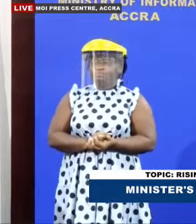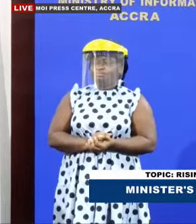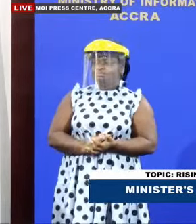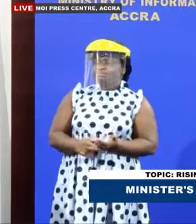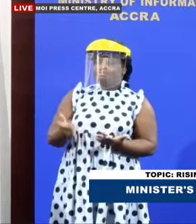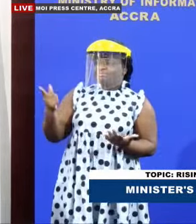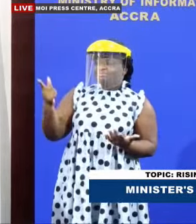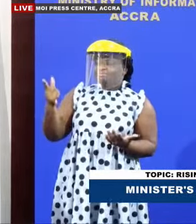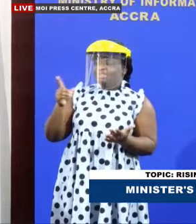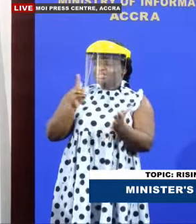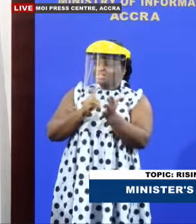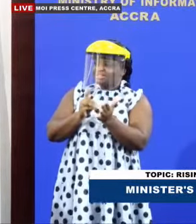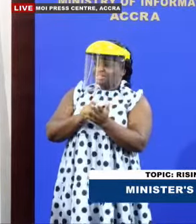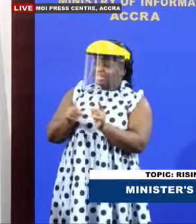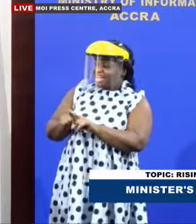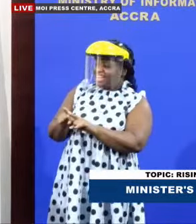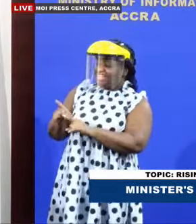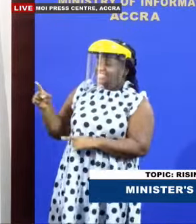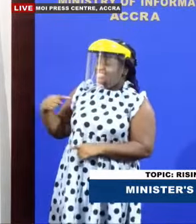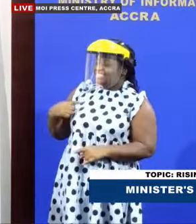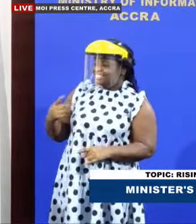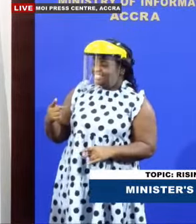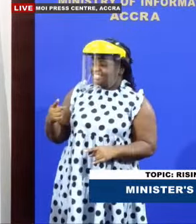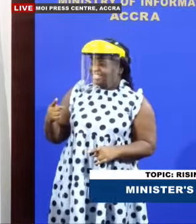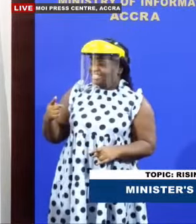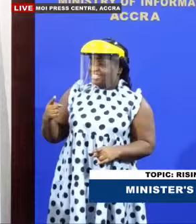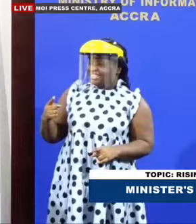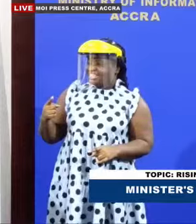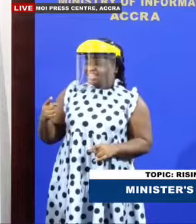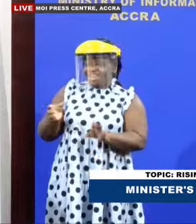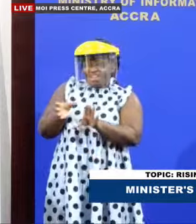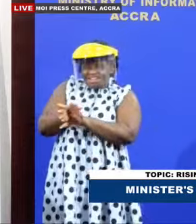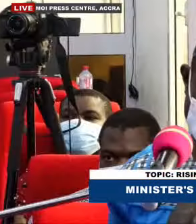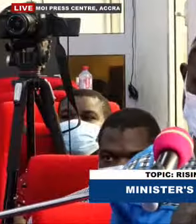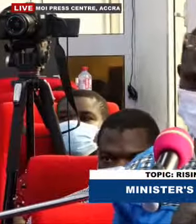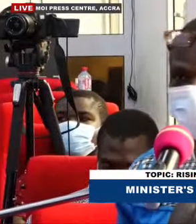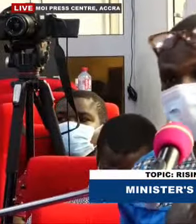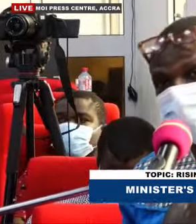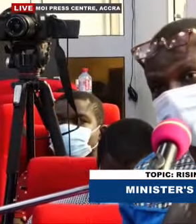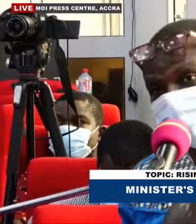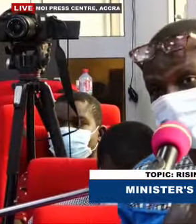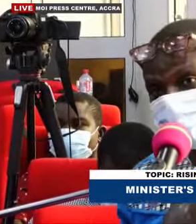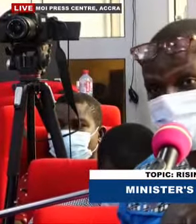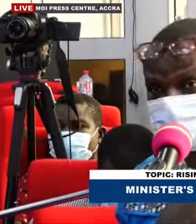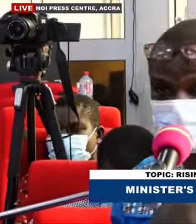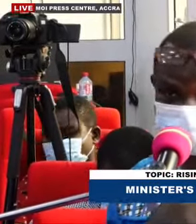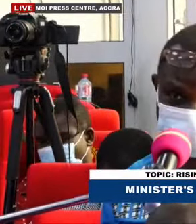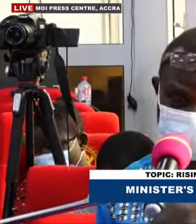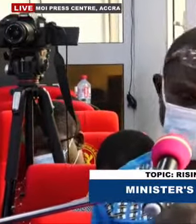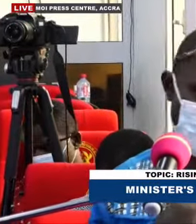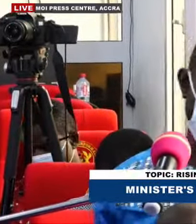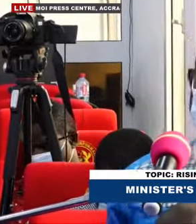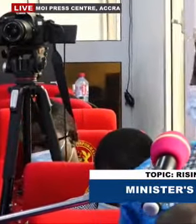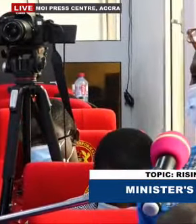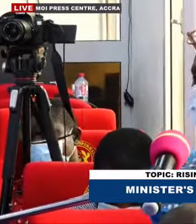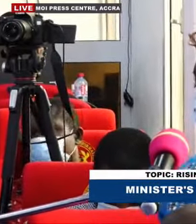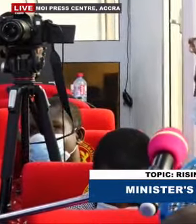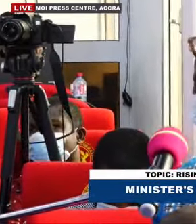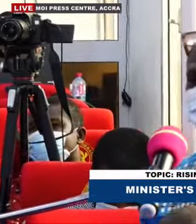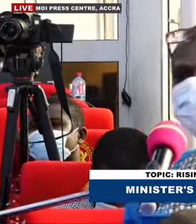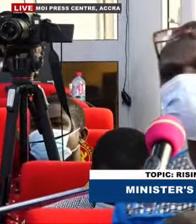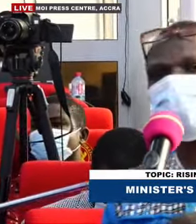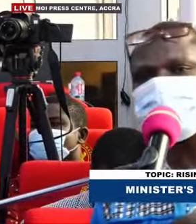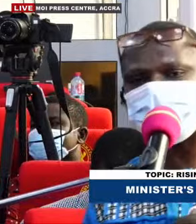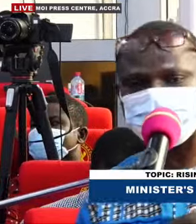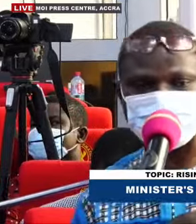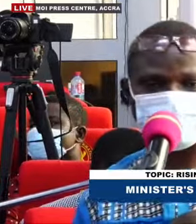Yeah, Doc. As you rightly said, enforcement is not necessary by the security agencies, by ourselves. But we